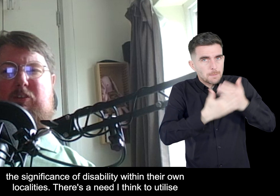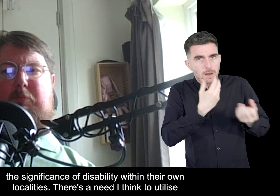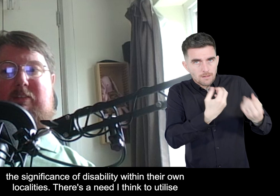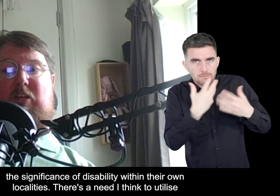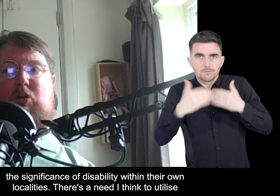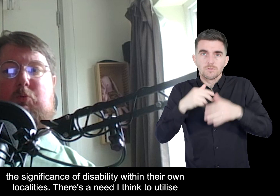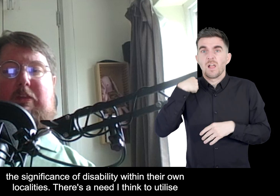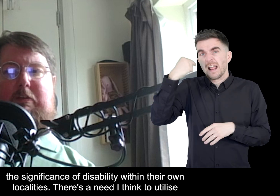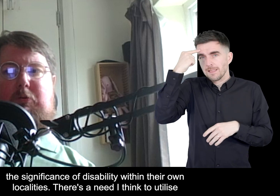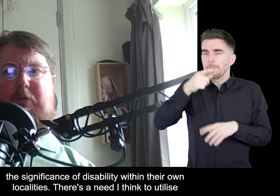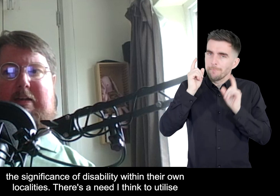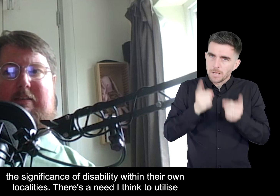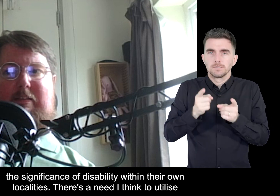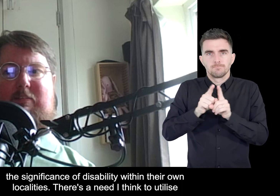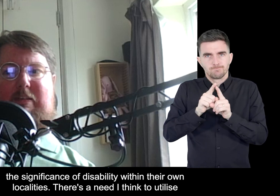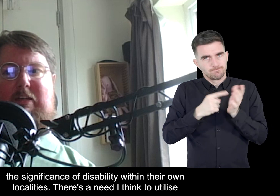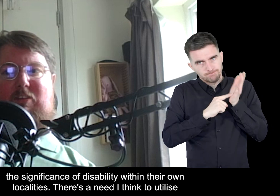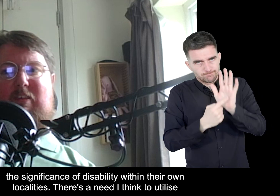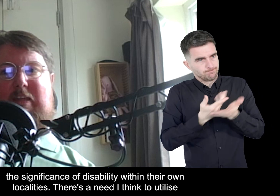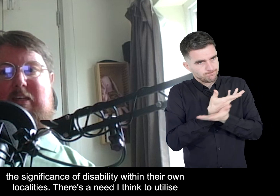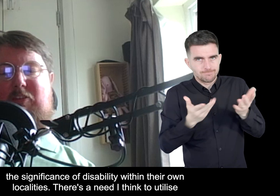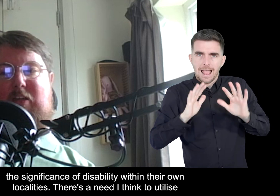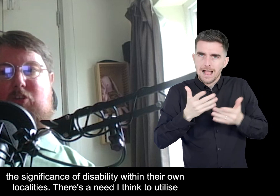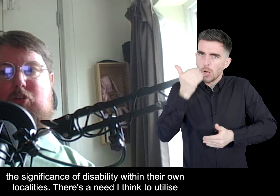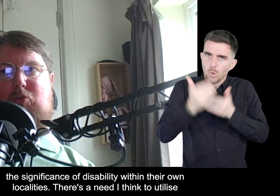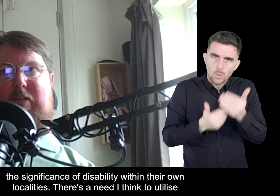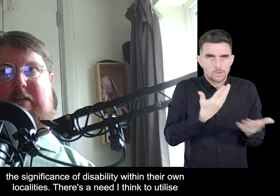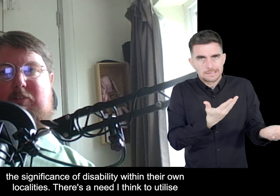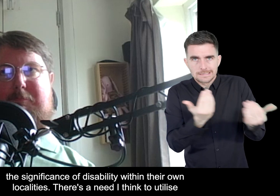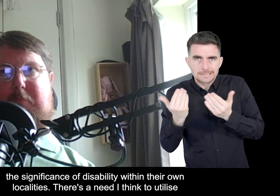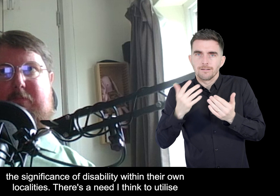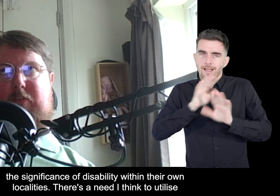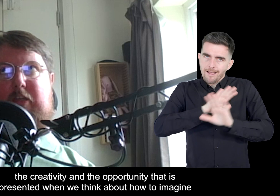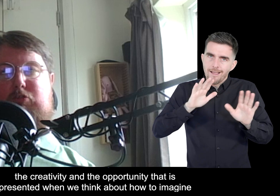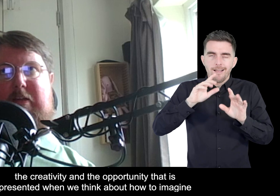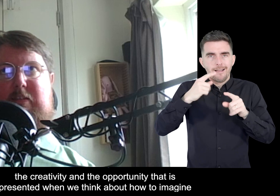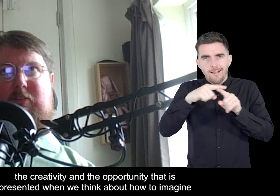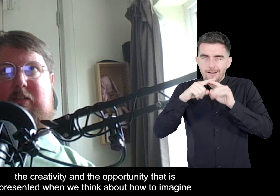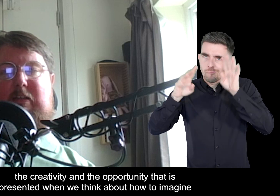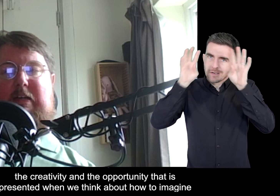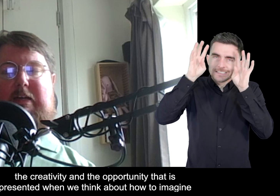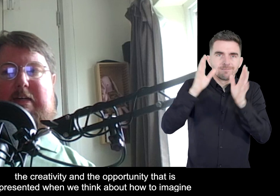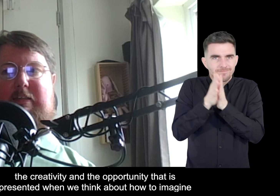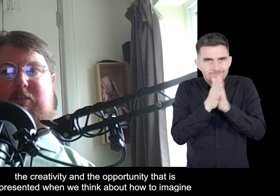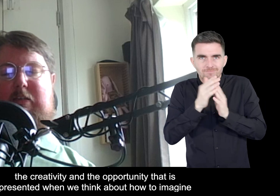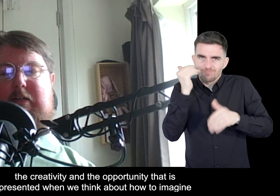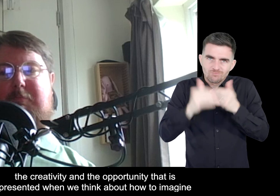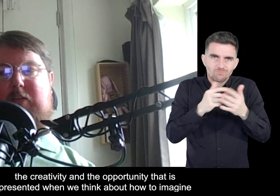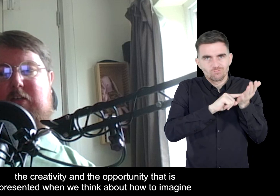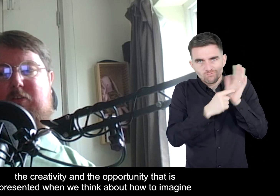significance of disability within their own localities. There's a need, I think, to utilize the creativity